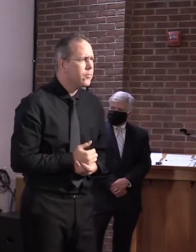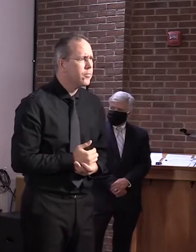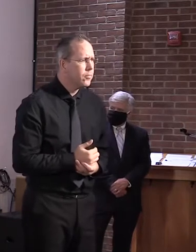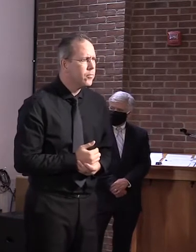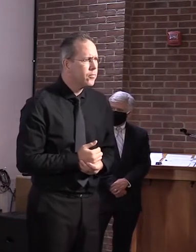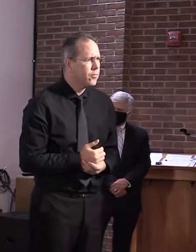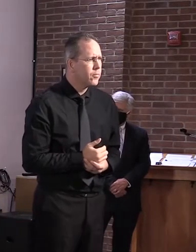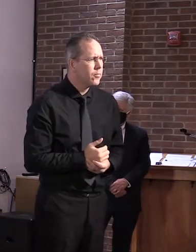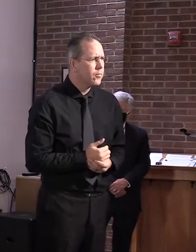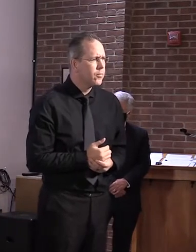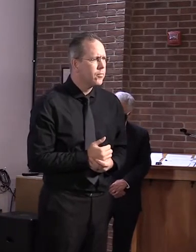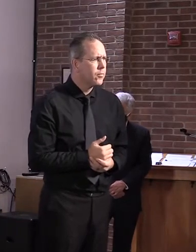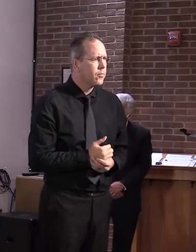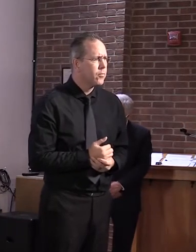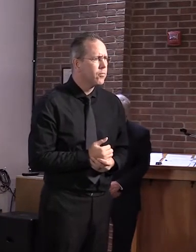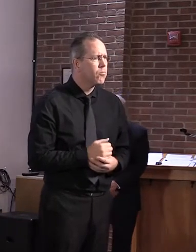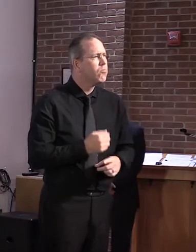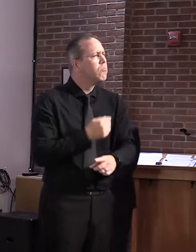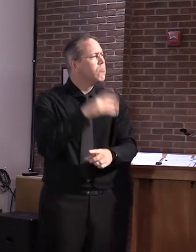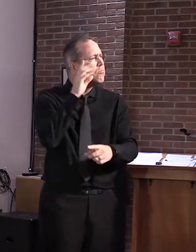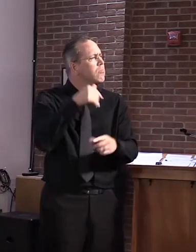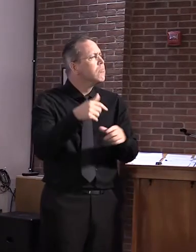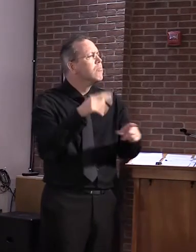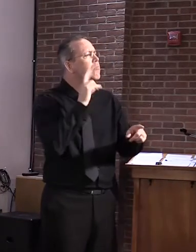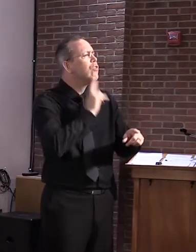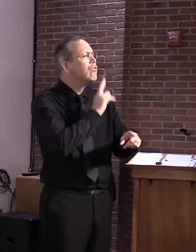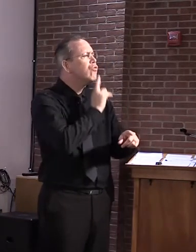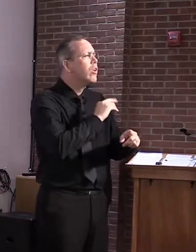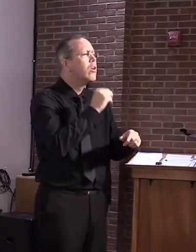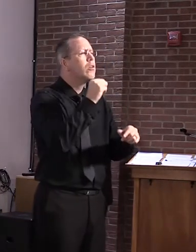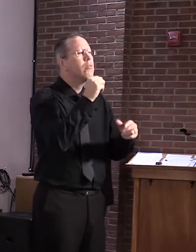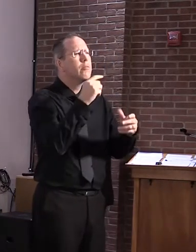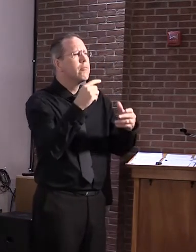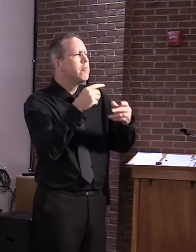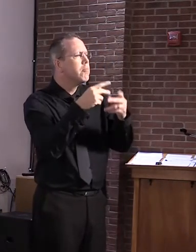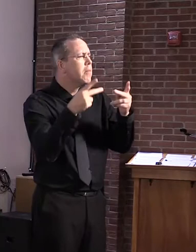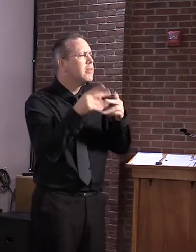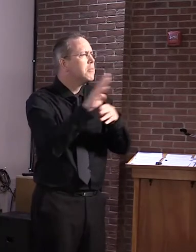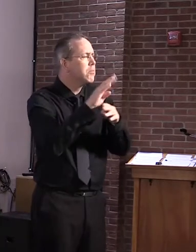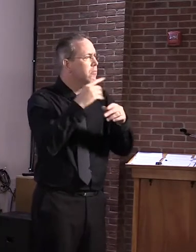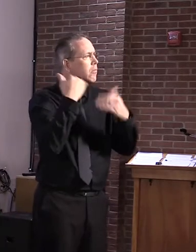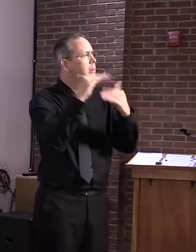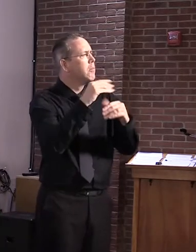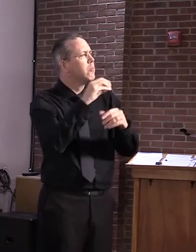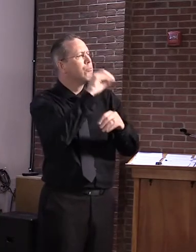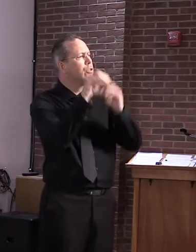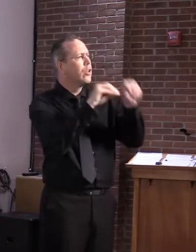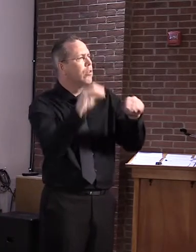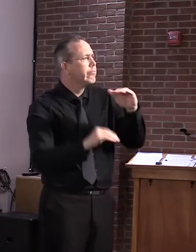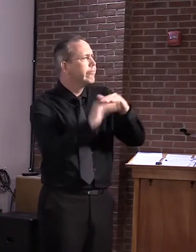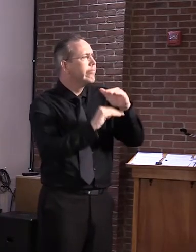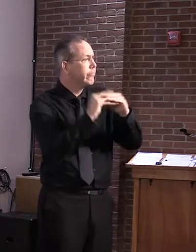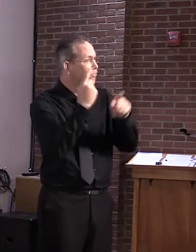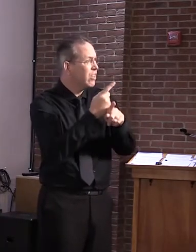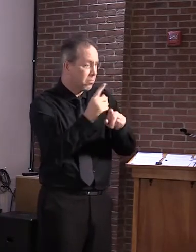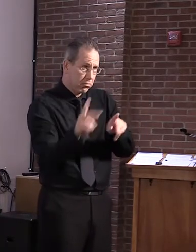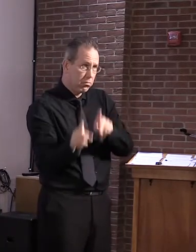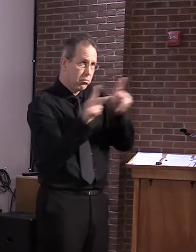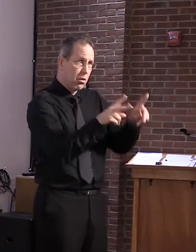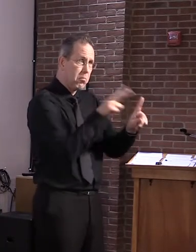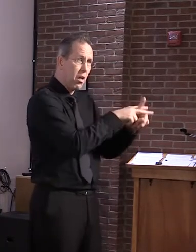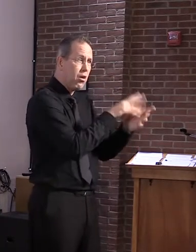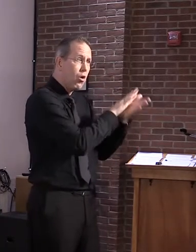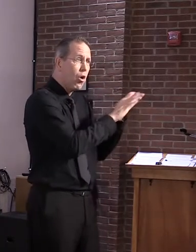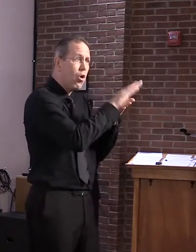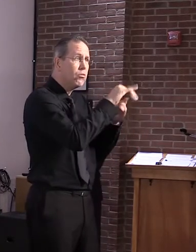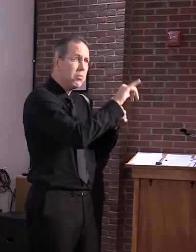there anything in the guidance about capacity for colleges? You just mentioned that your hope is that we have full classes, and I would imagine that a lot